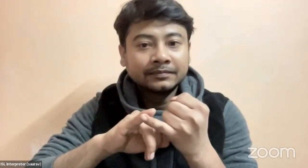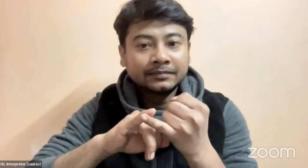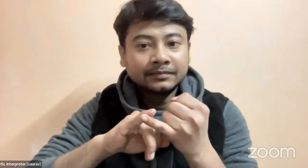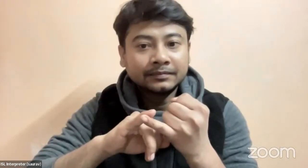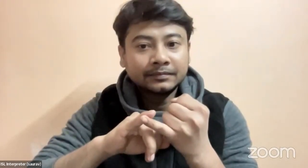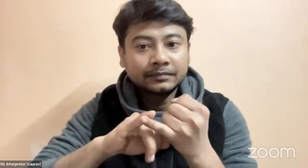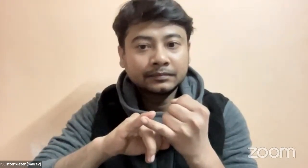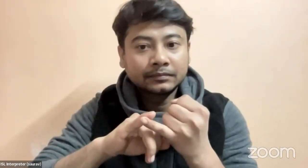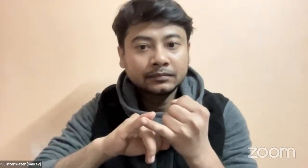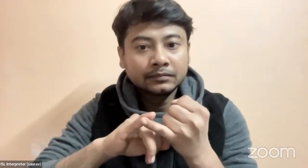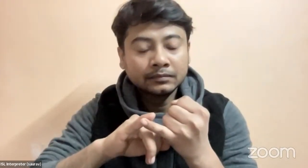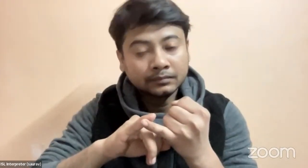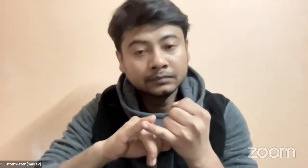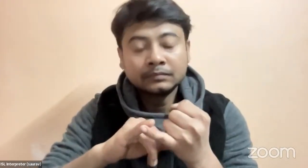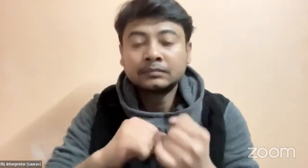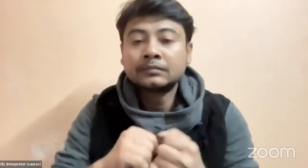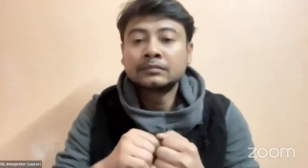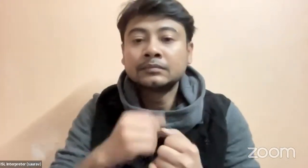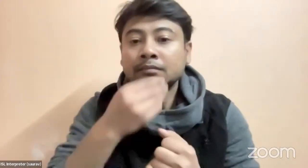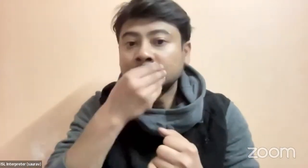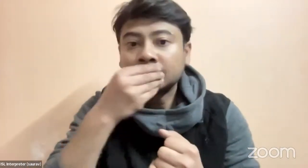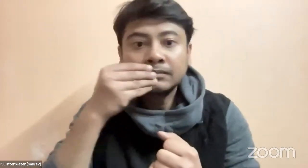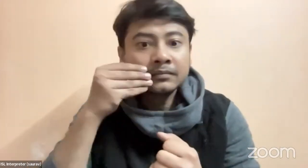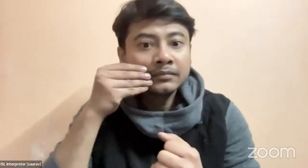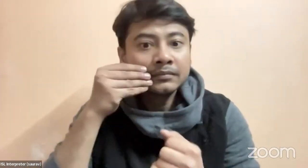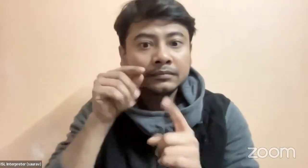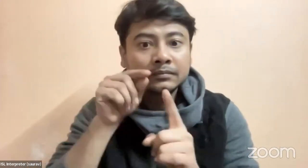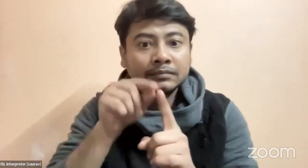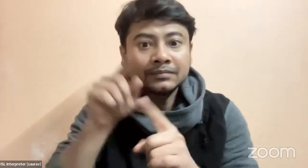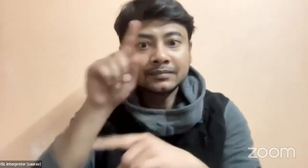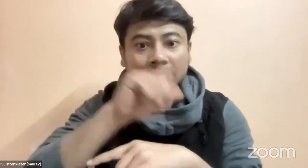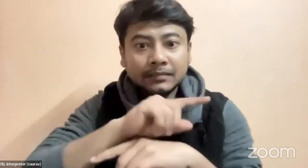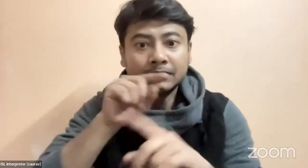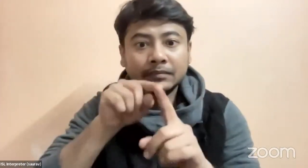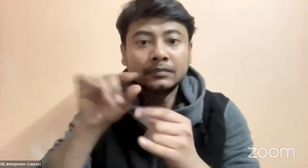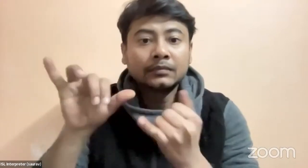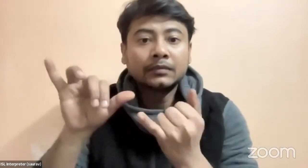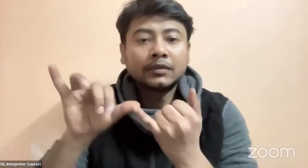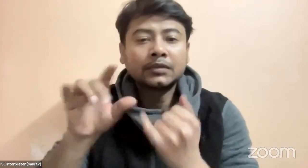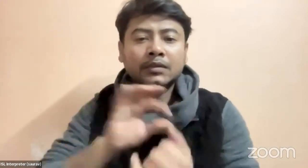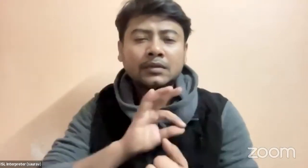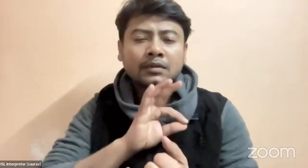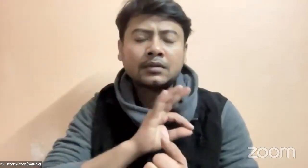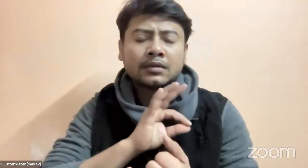And Ekadashi is very dear to Lord Krishna.